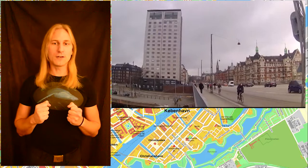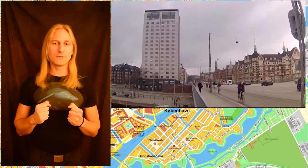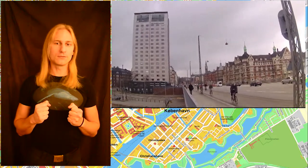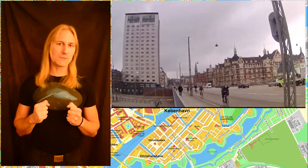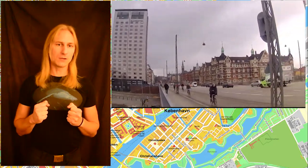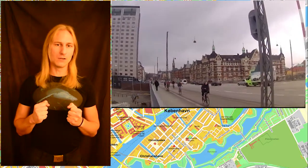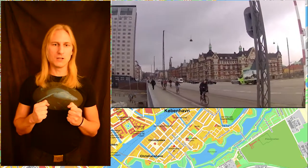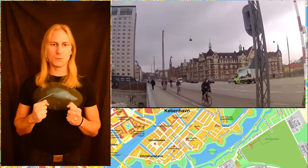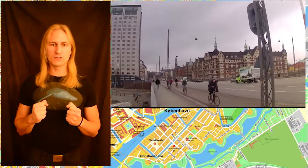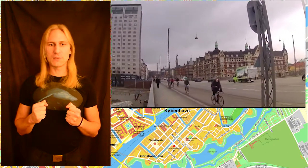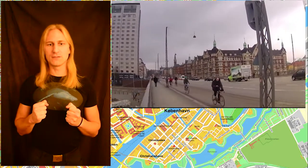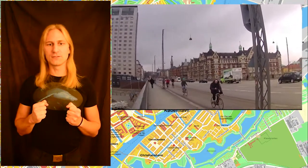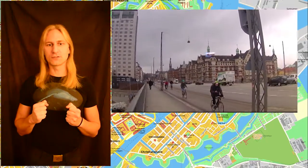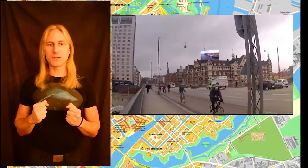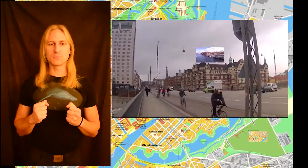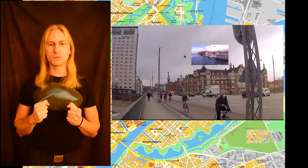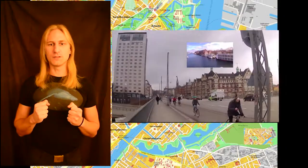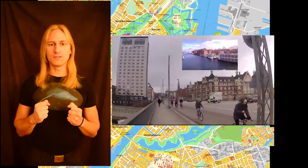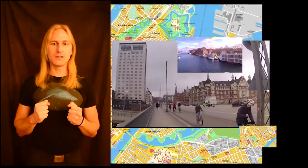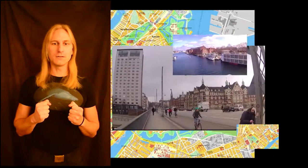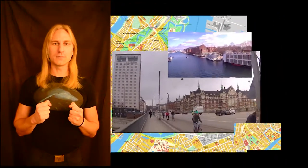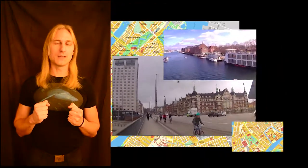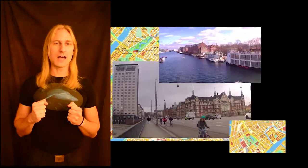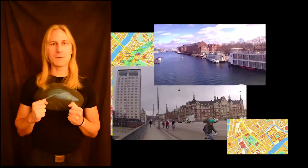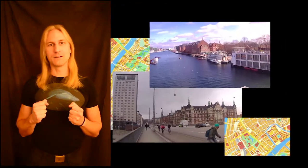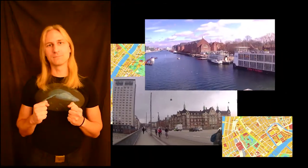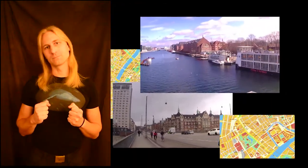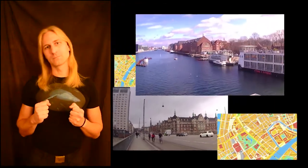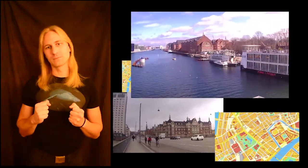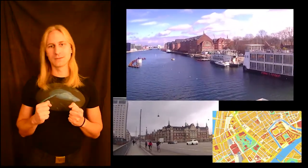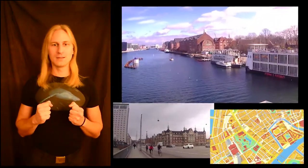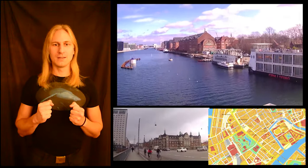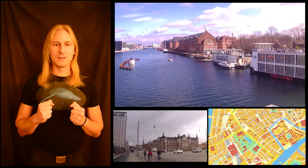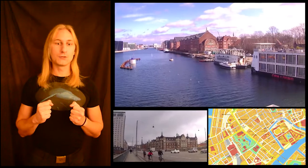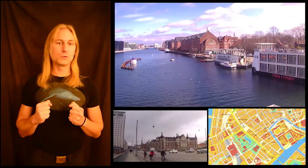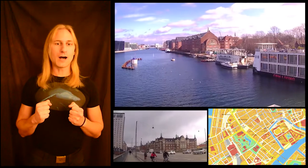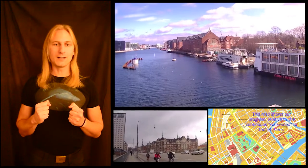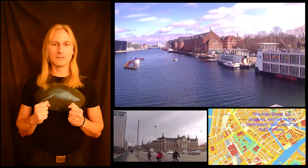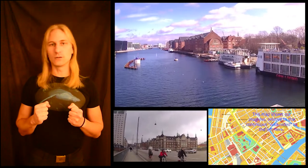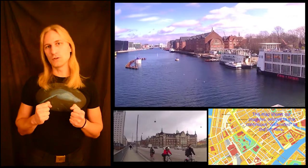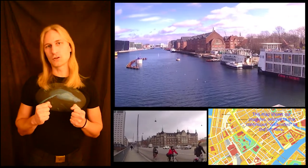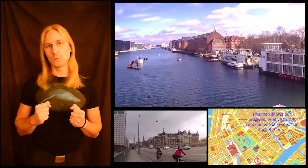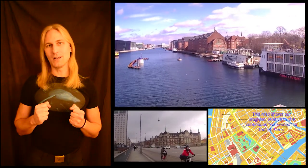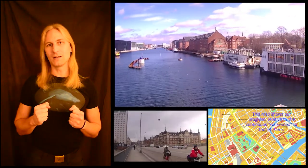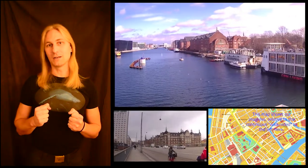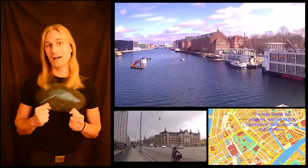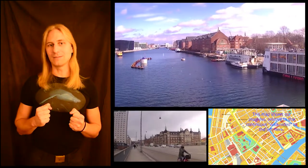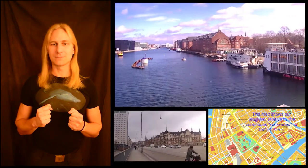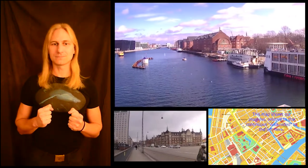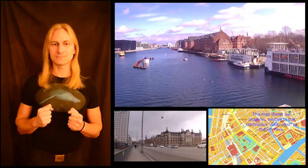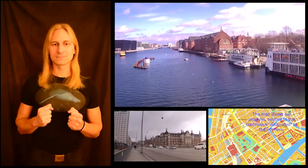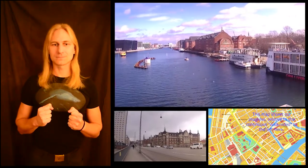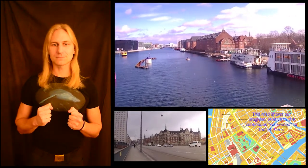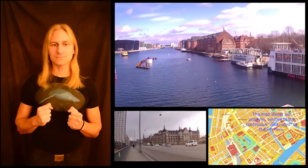is one of several which spans the strait between Zealand and Amager, the two islands on which Copenhagen